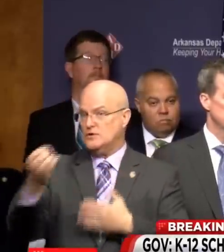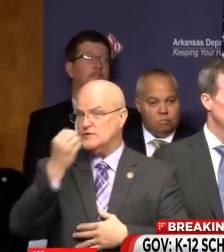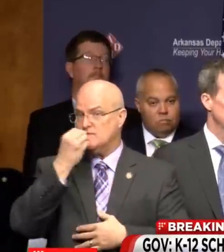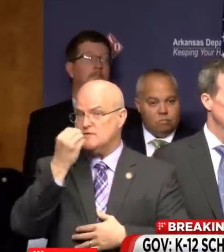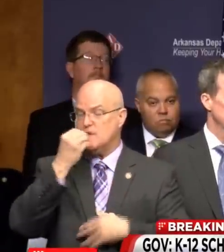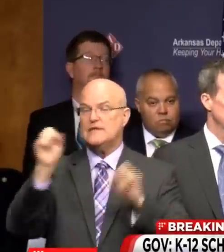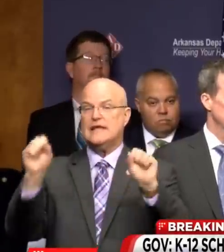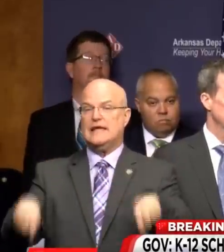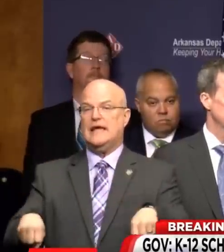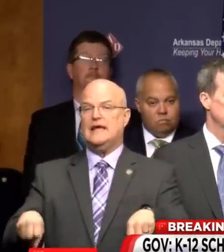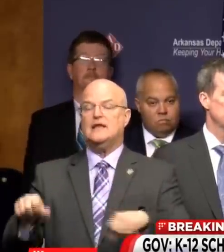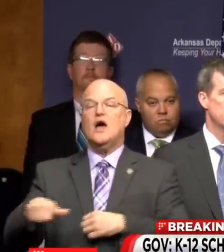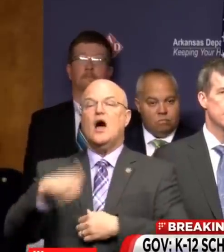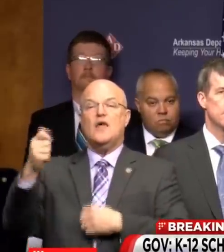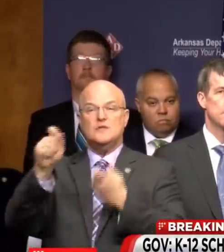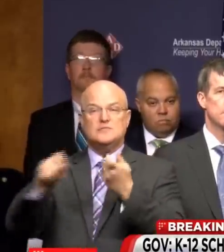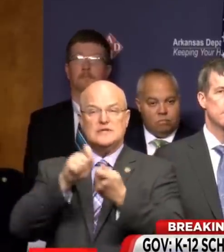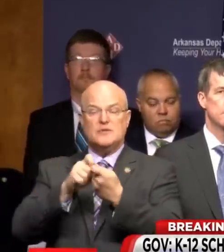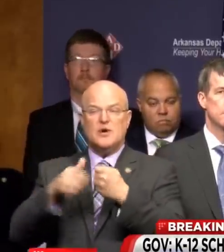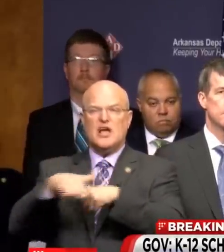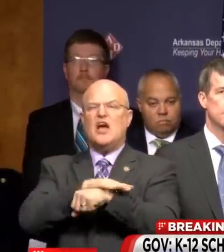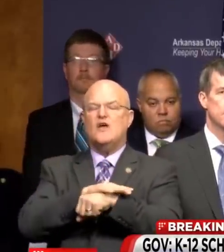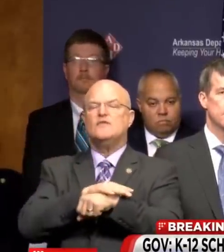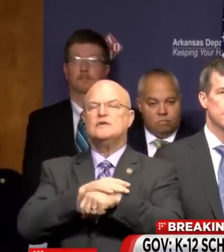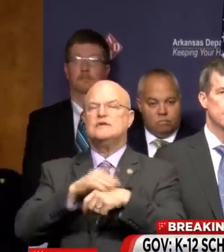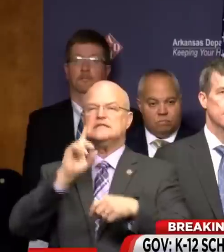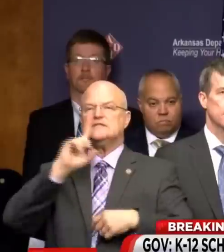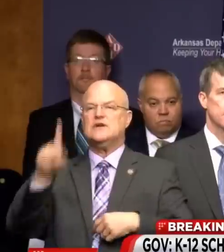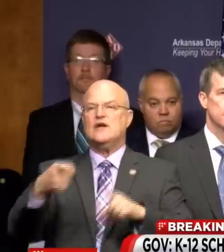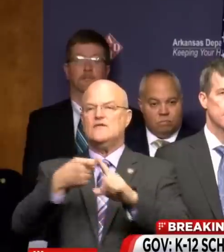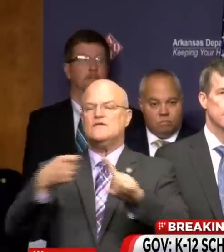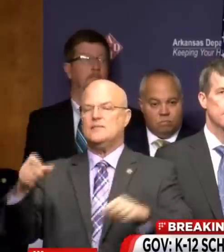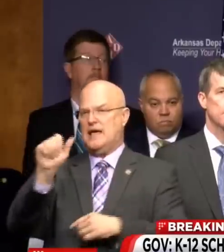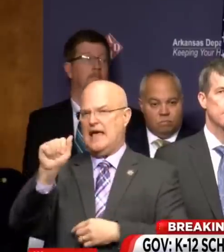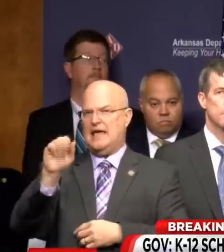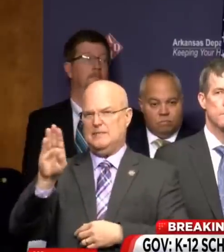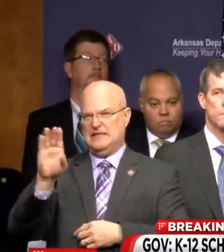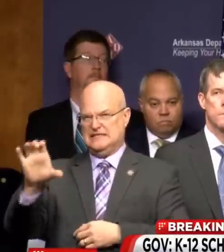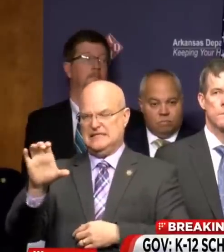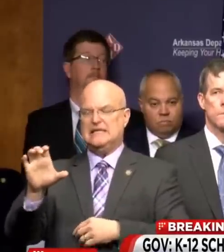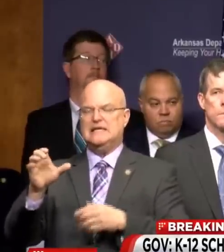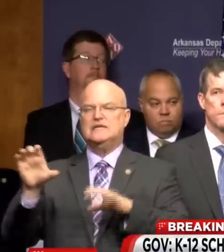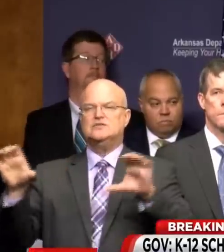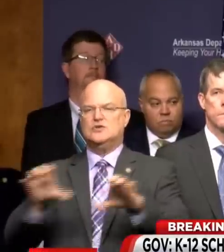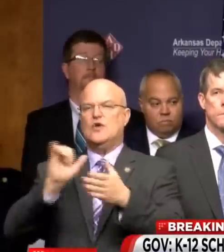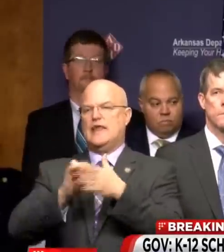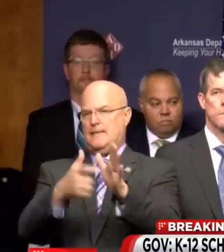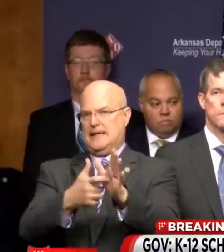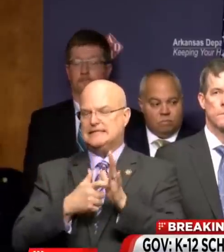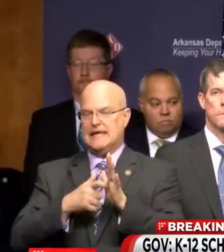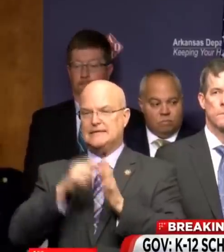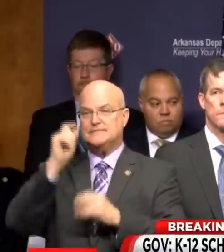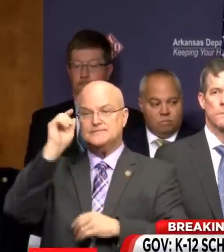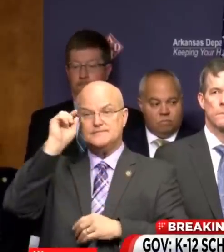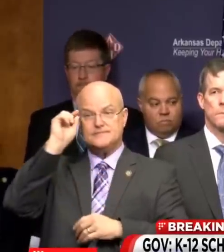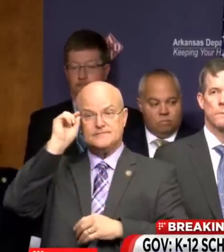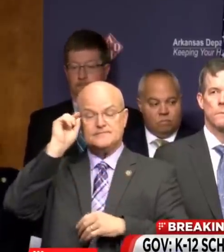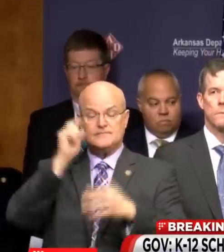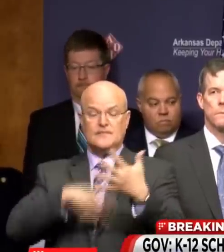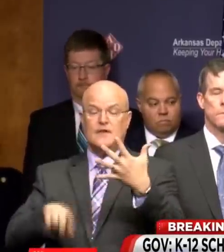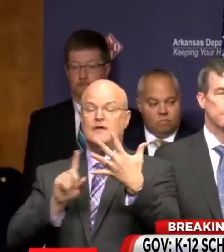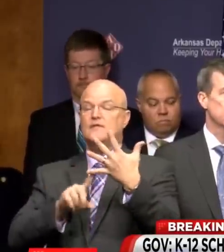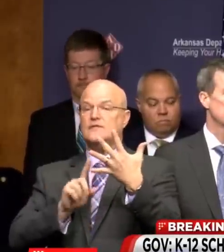food. Other specifics will be covered in the directive from ABC to carry out that mandate. And